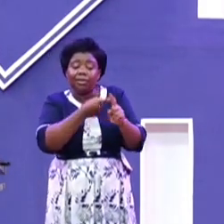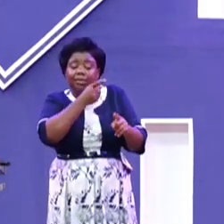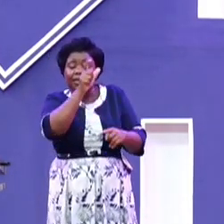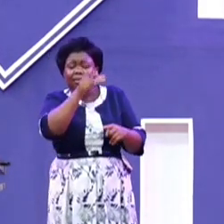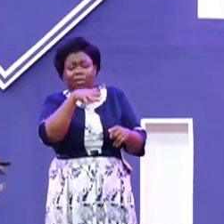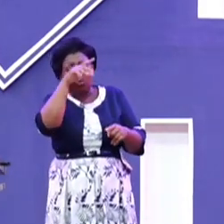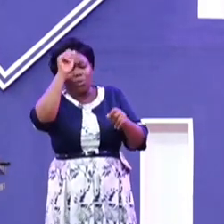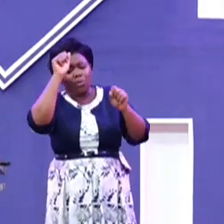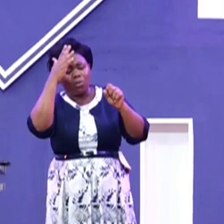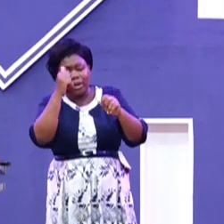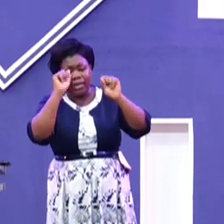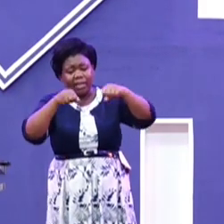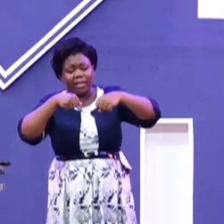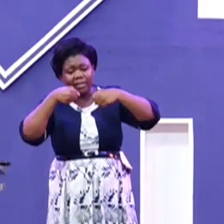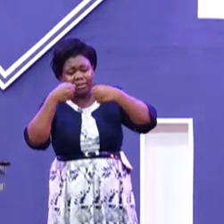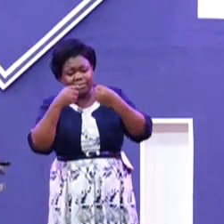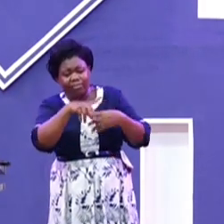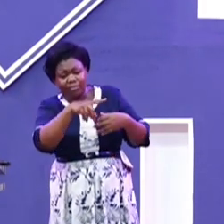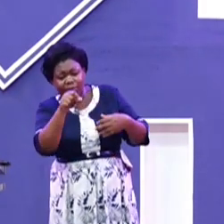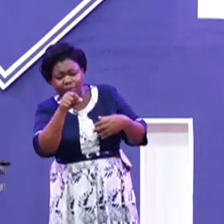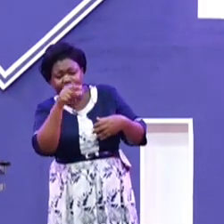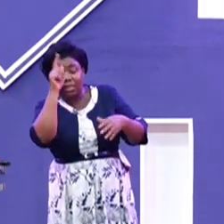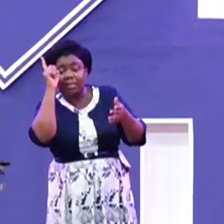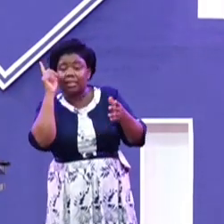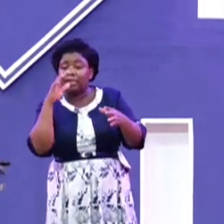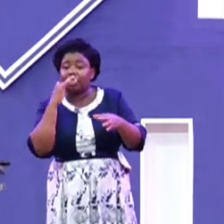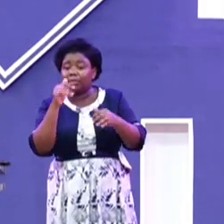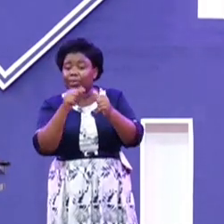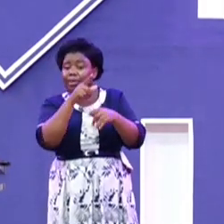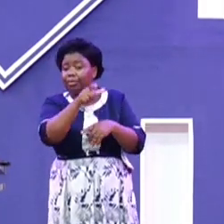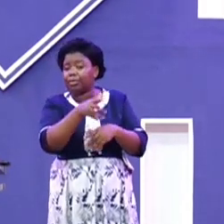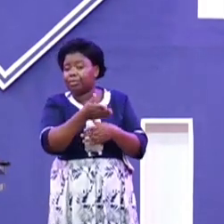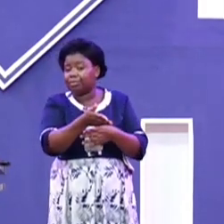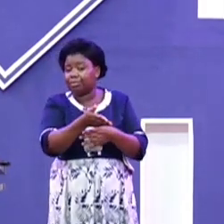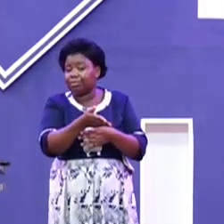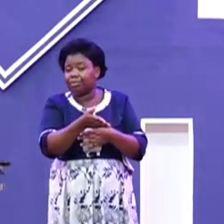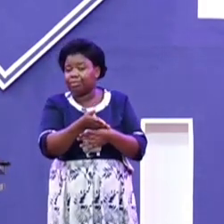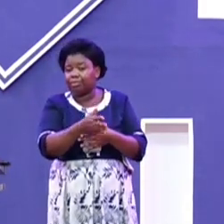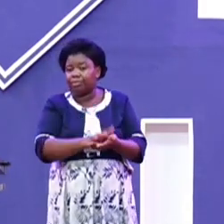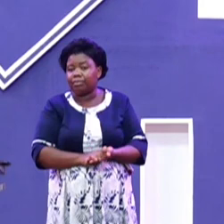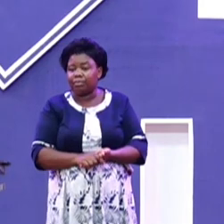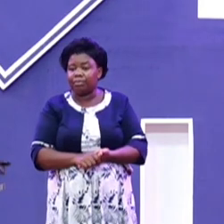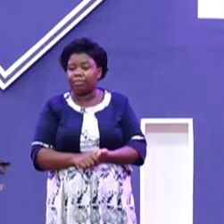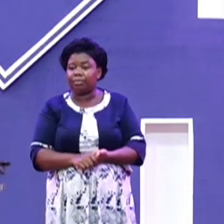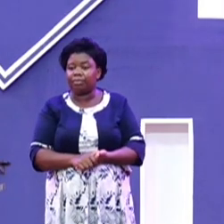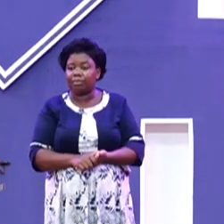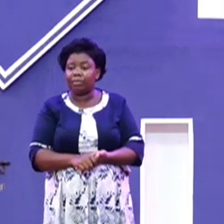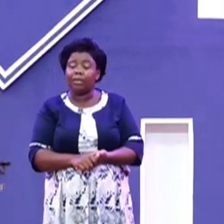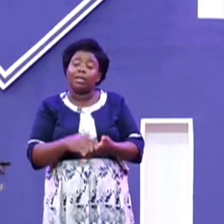yetu ukira. And then God is like, if he or she considered that person as his savior, why doesn't he go there himself?